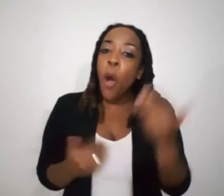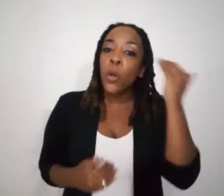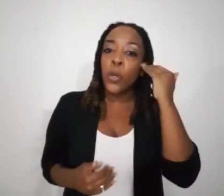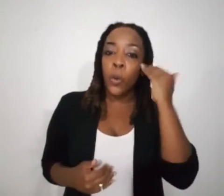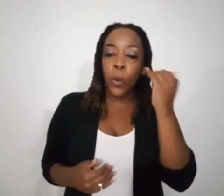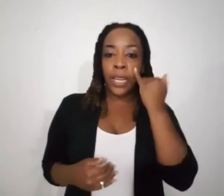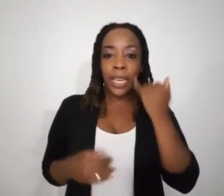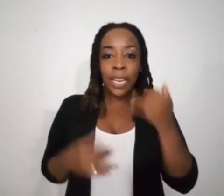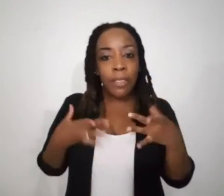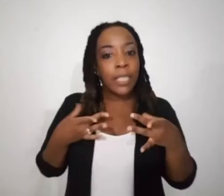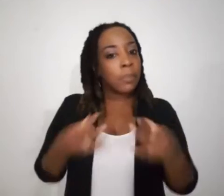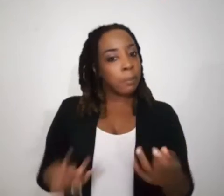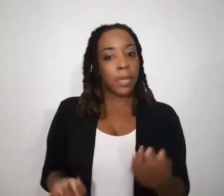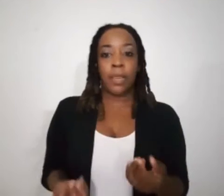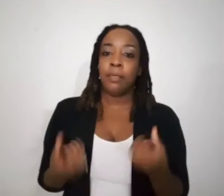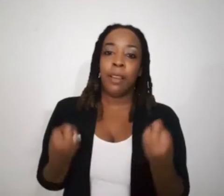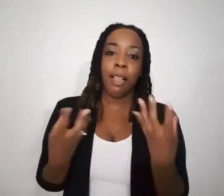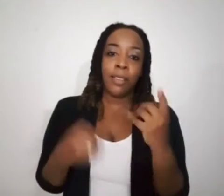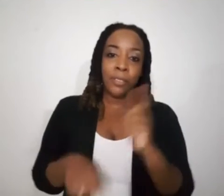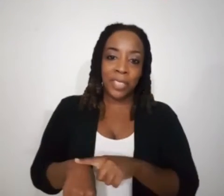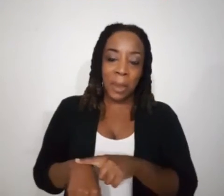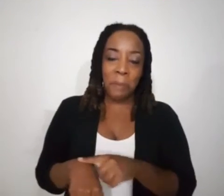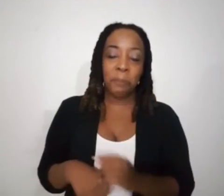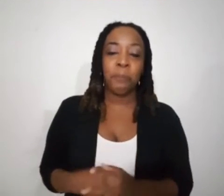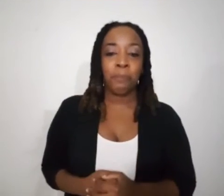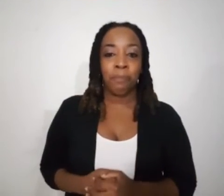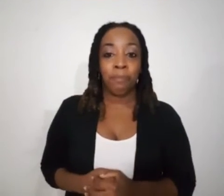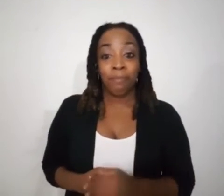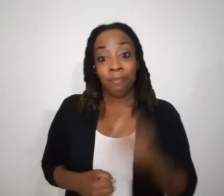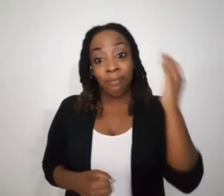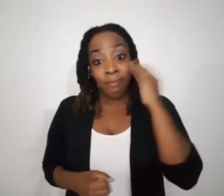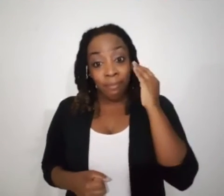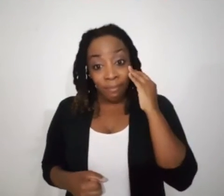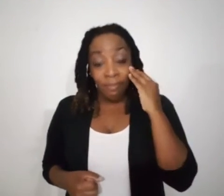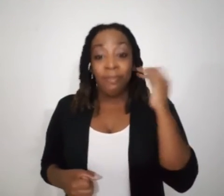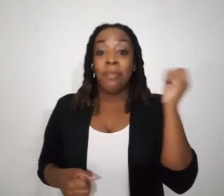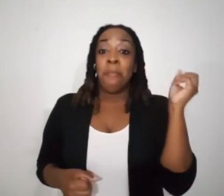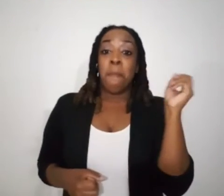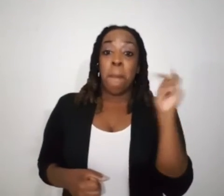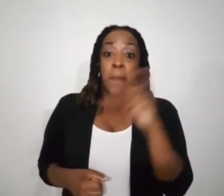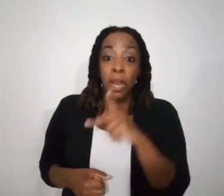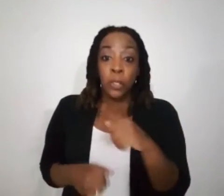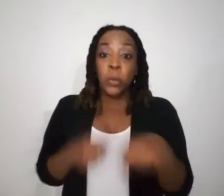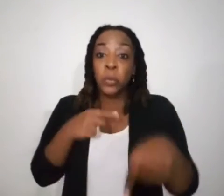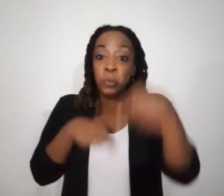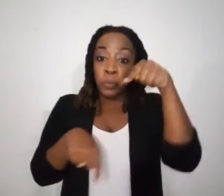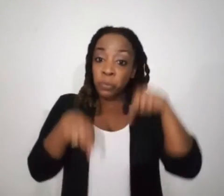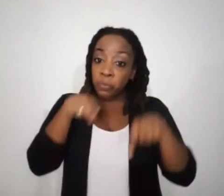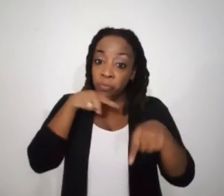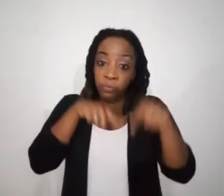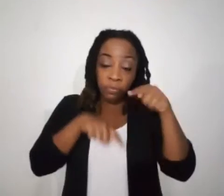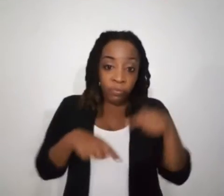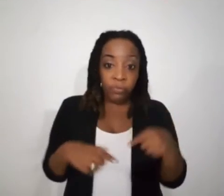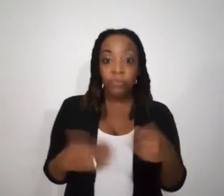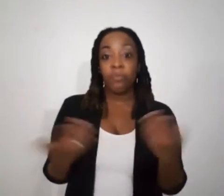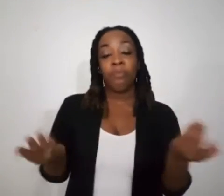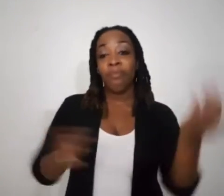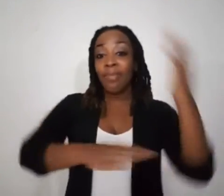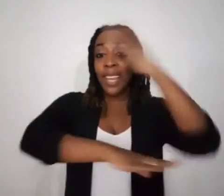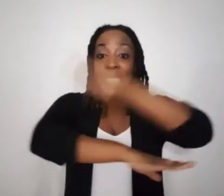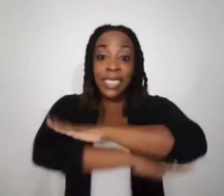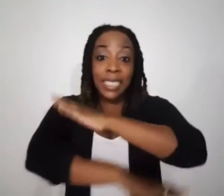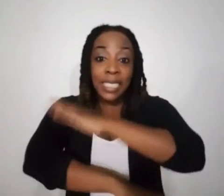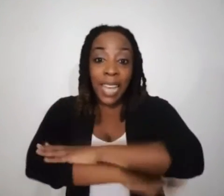them. So that comes back to that time on the floor, that time sitting around the table, spending time